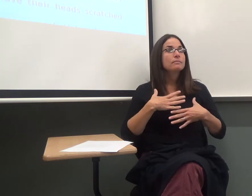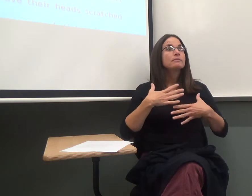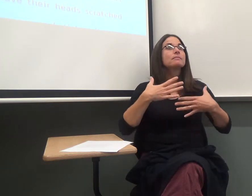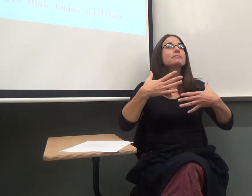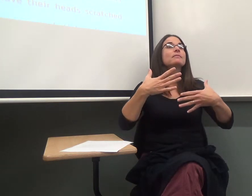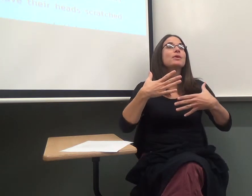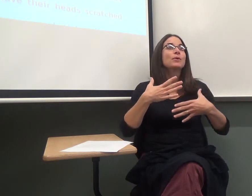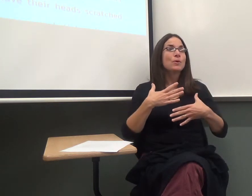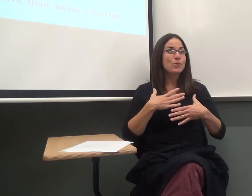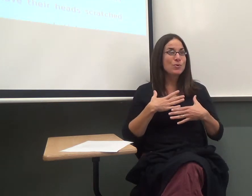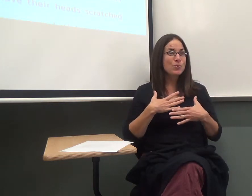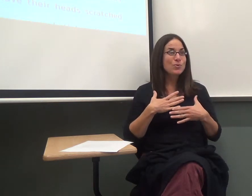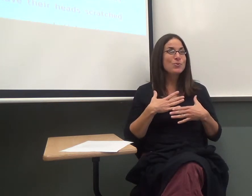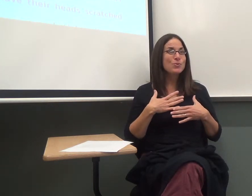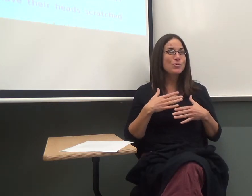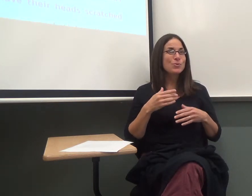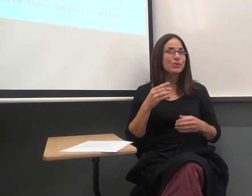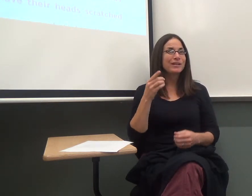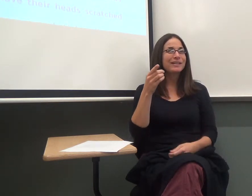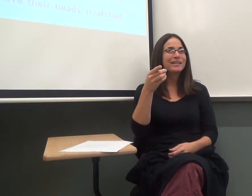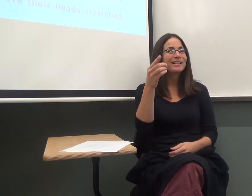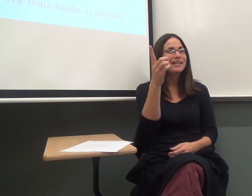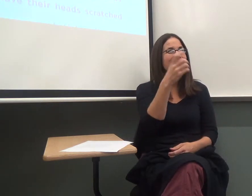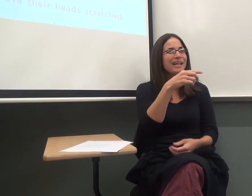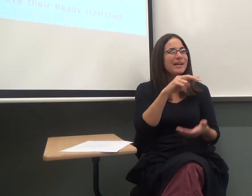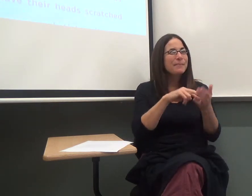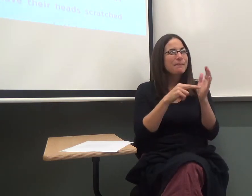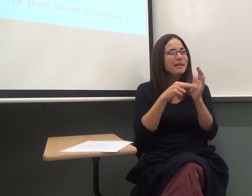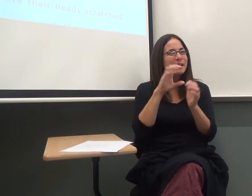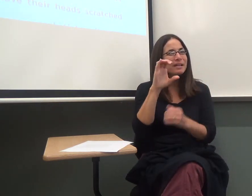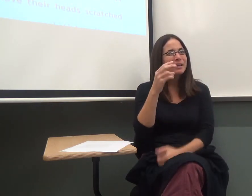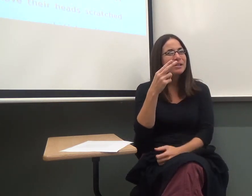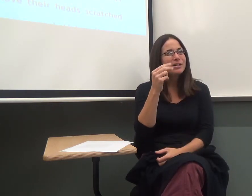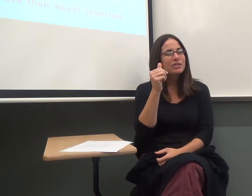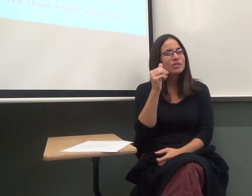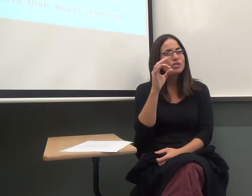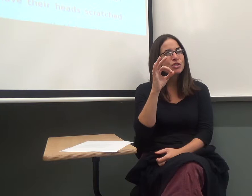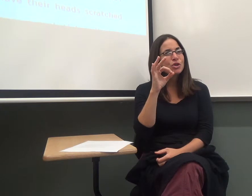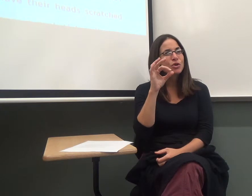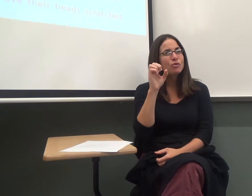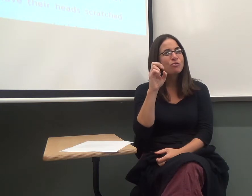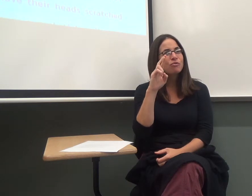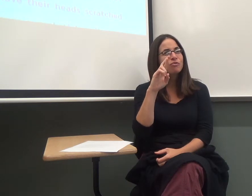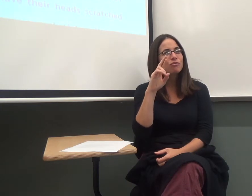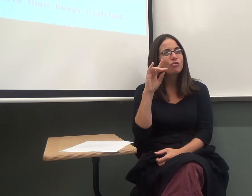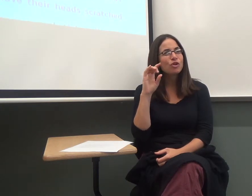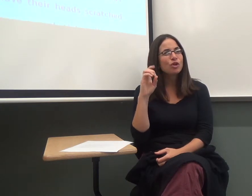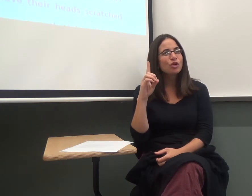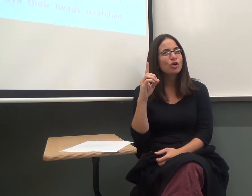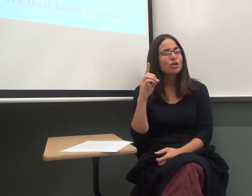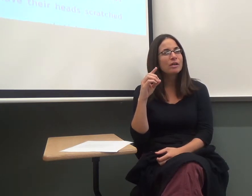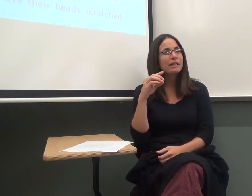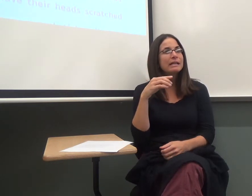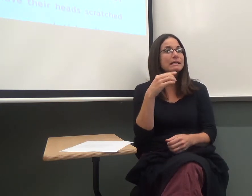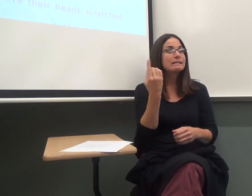Yes. What's the meaning of it? What does chauffeured mean? You're being guided around. Drive them as a- around. To be